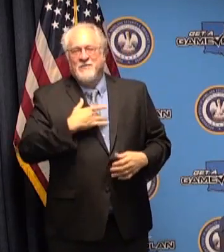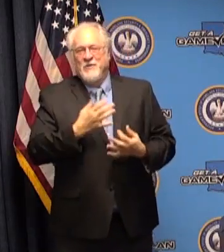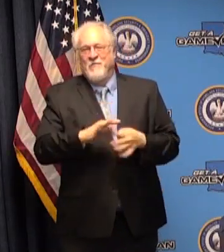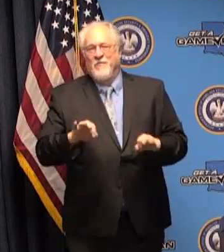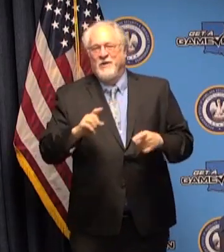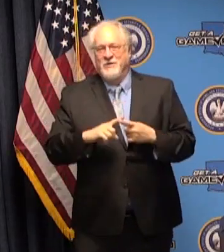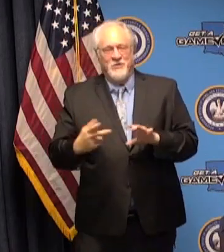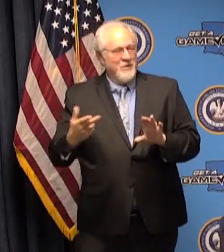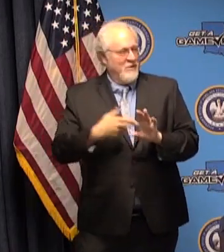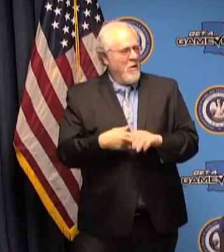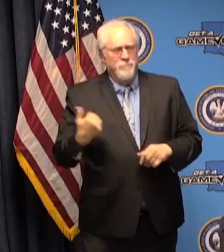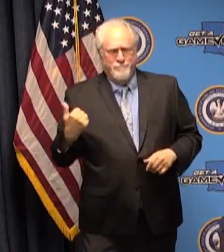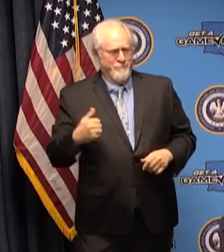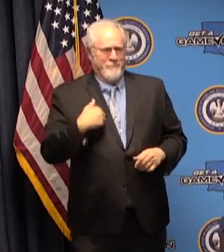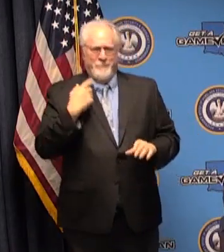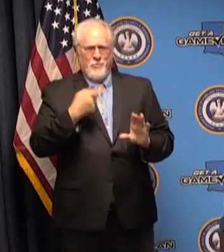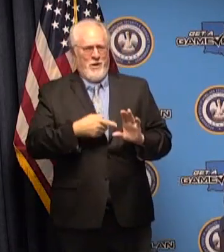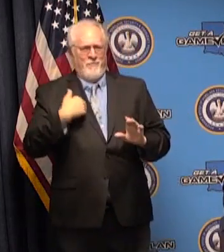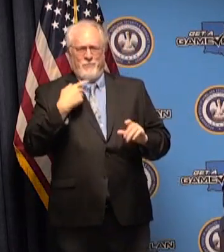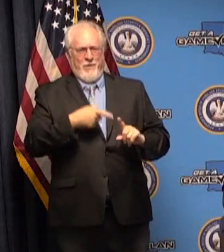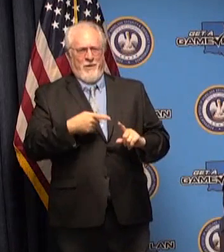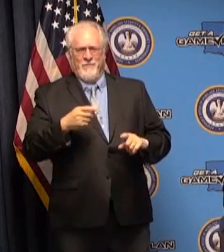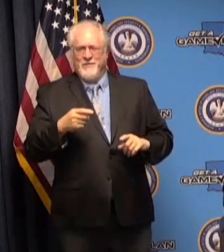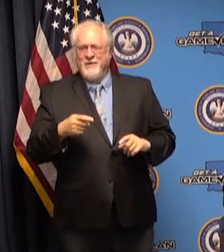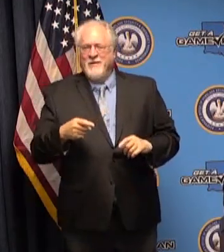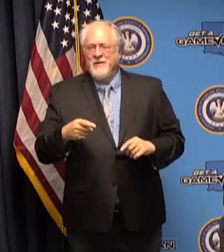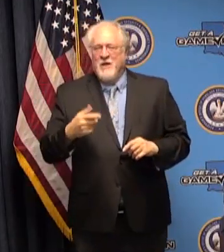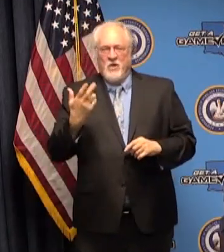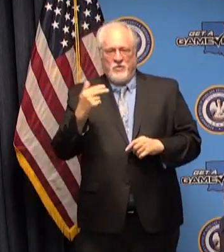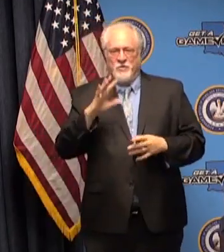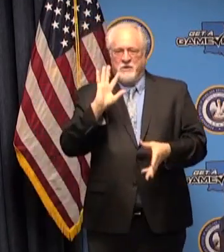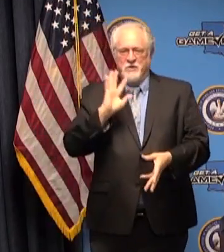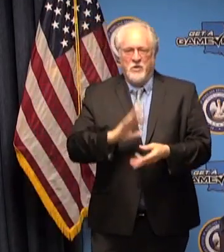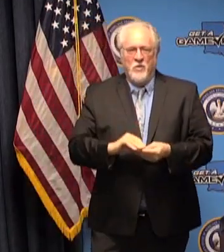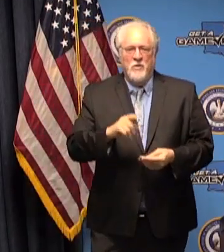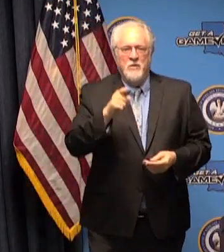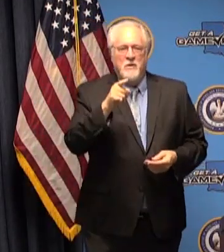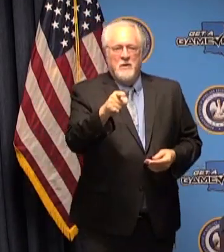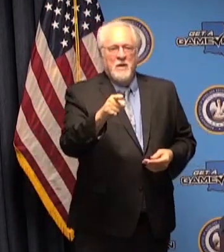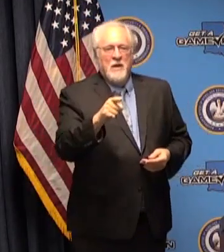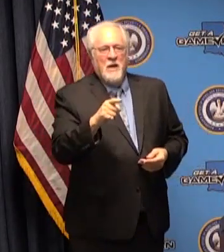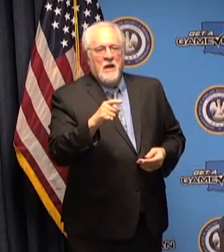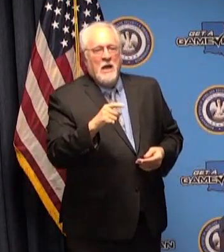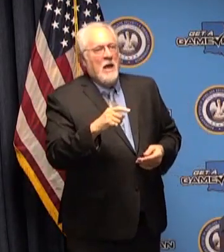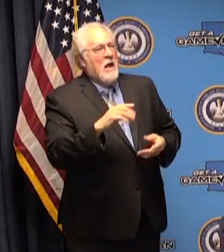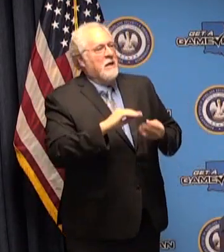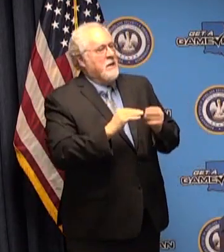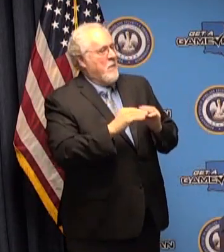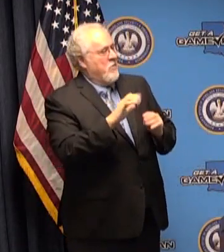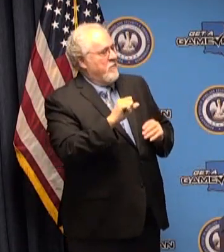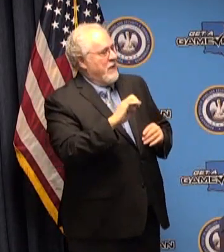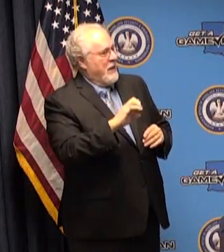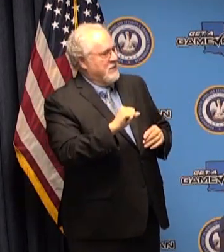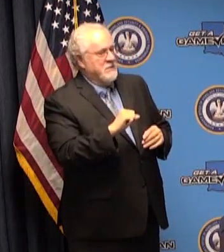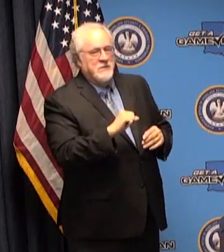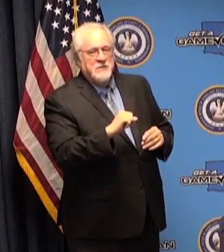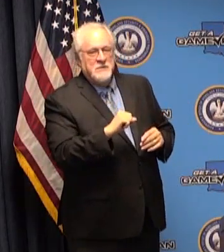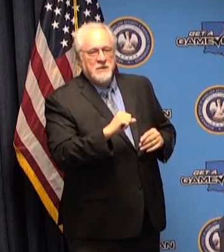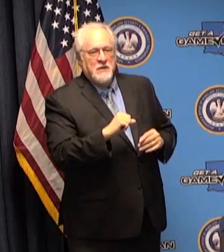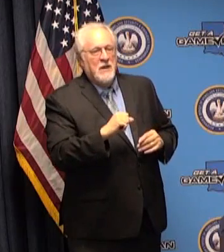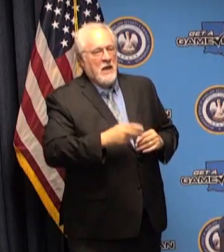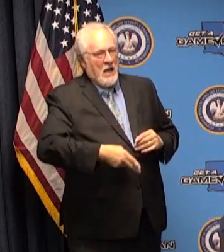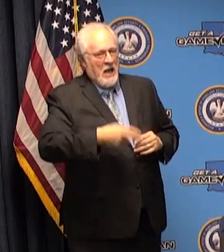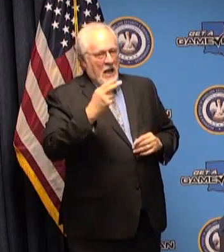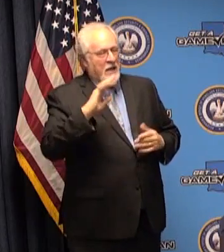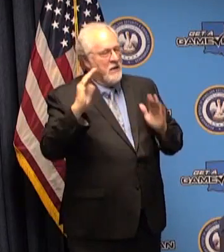free to. Okay, it's 13 total. Yes, sir. We know that the number of cases per capita in Louisiana is